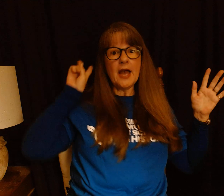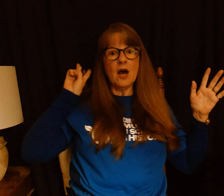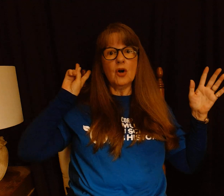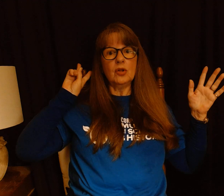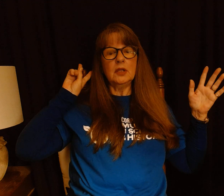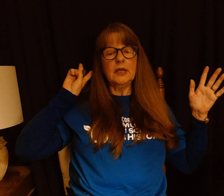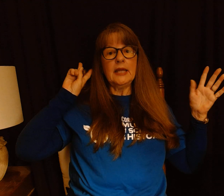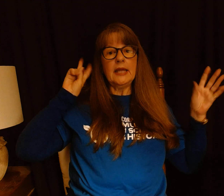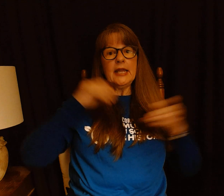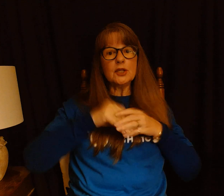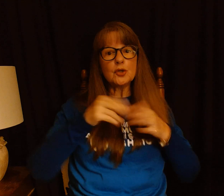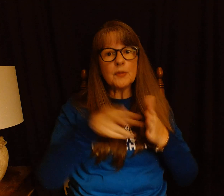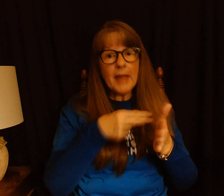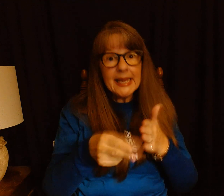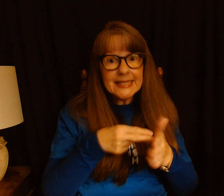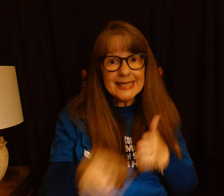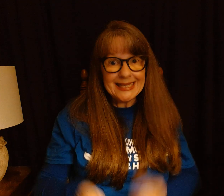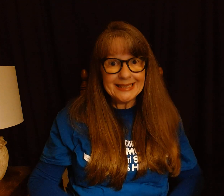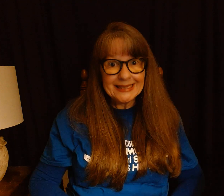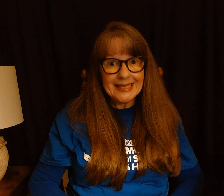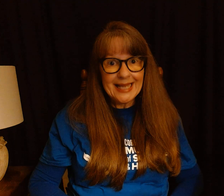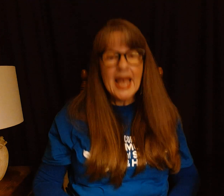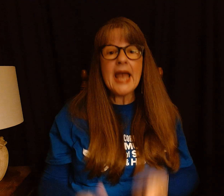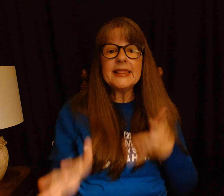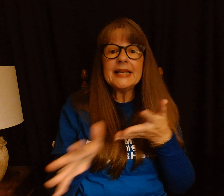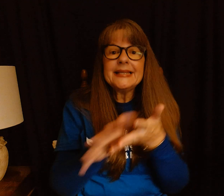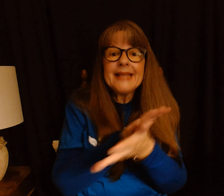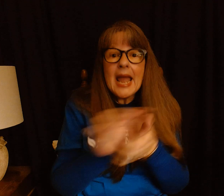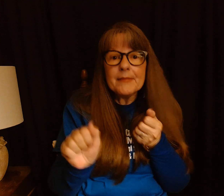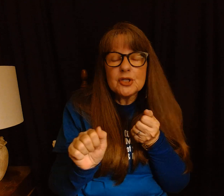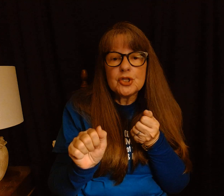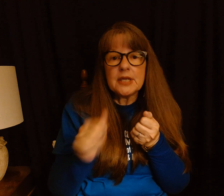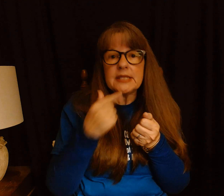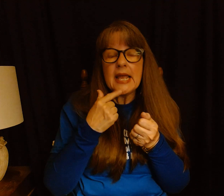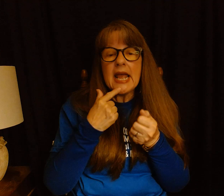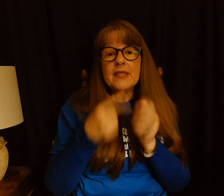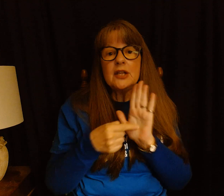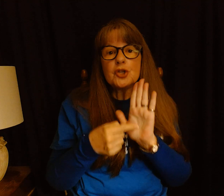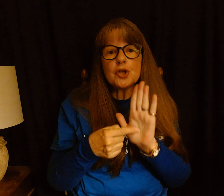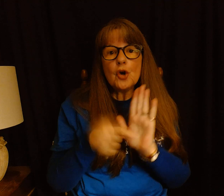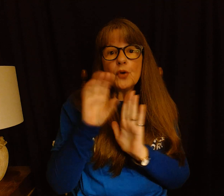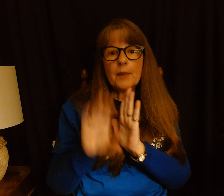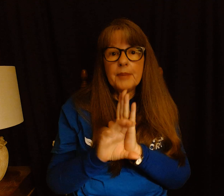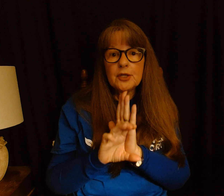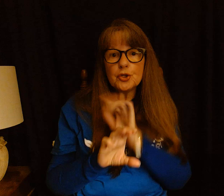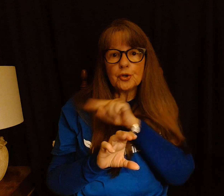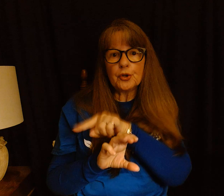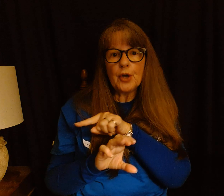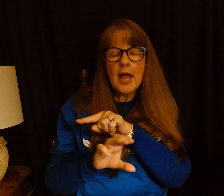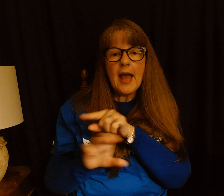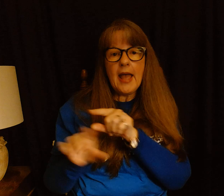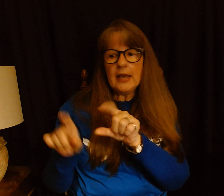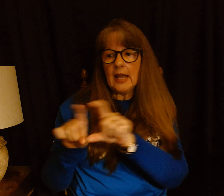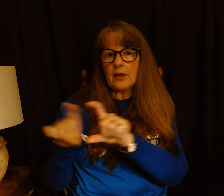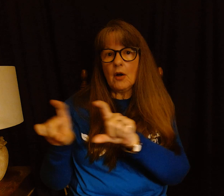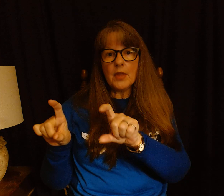fell into the painting, and they damaged it, and they showed a picture, and like on